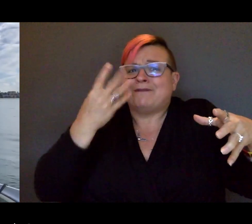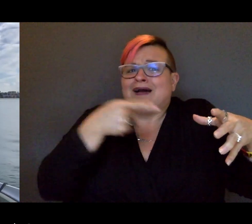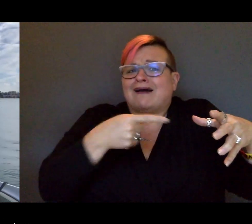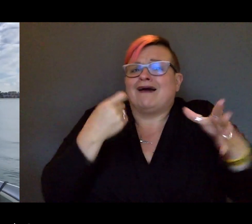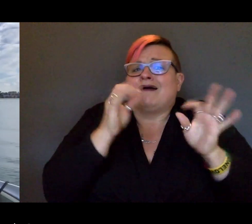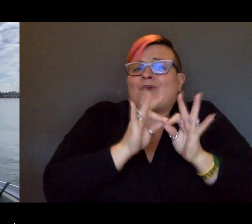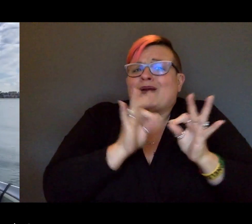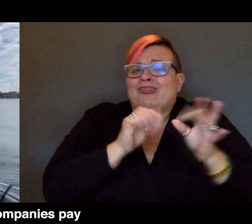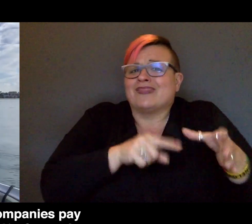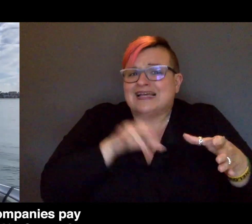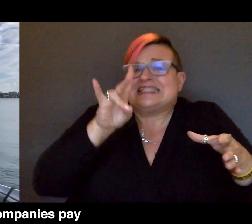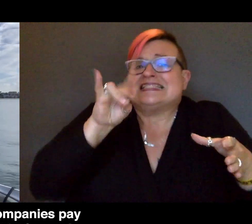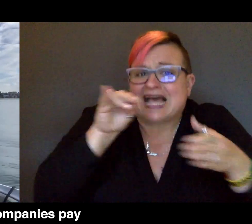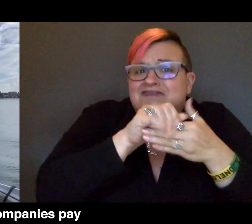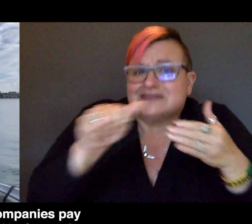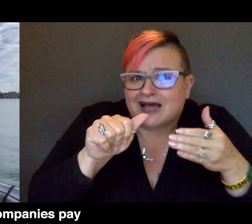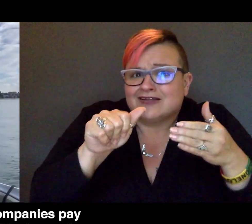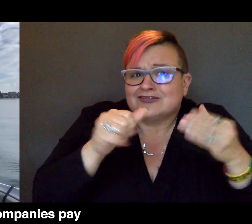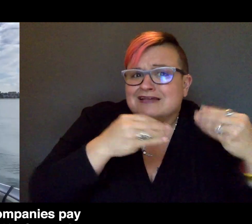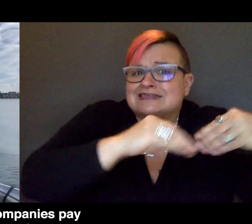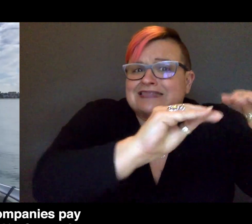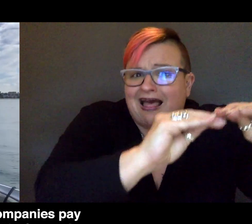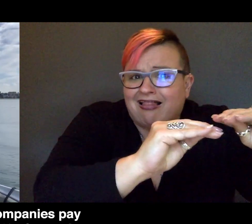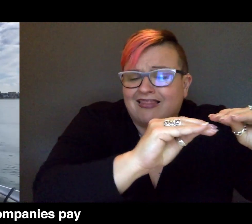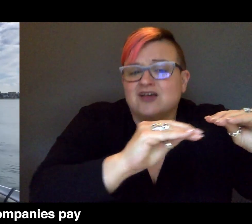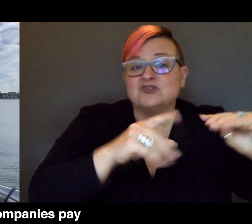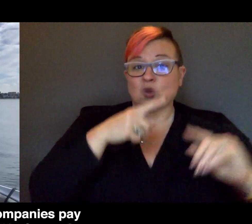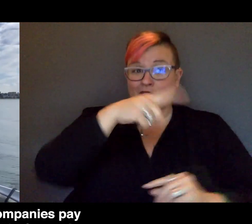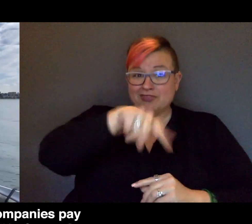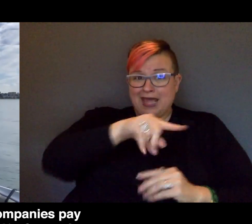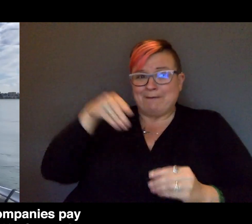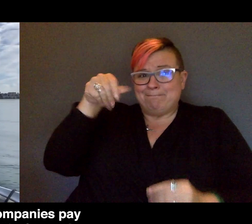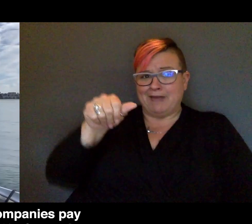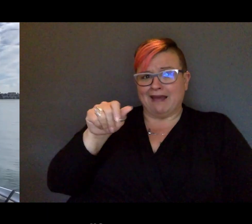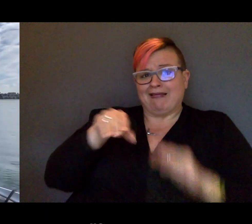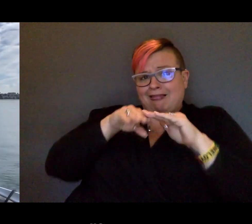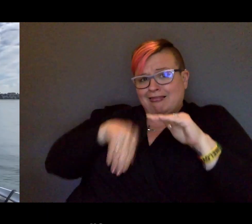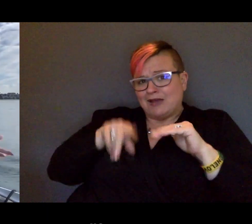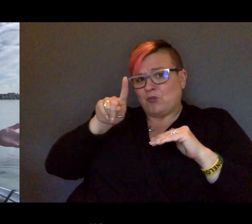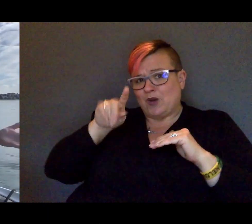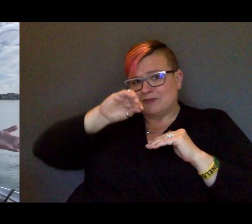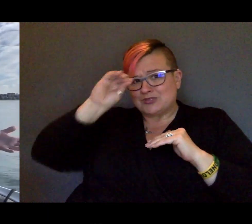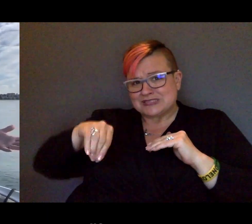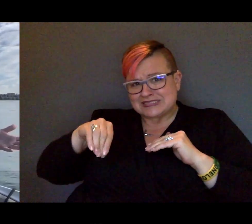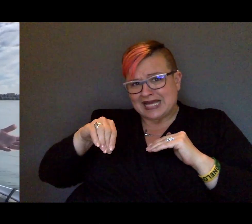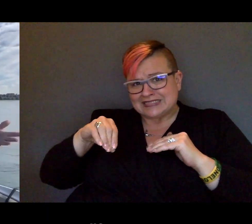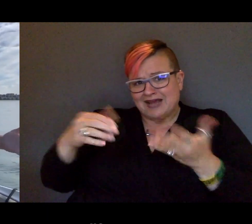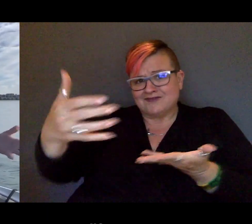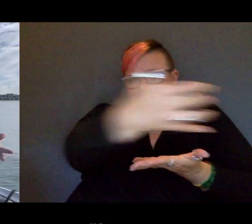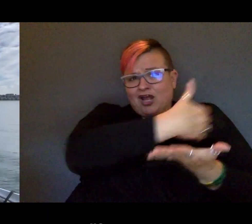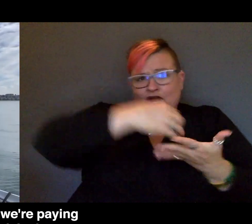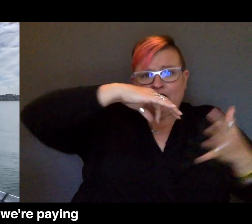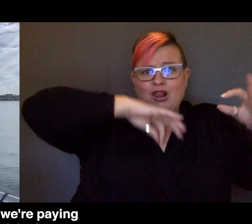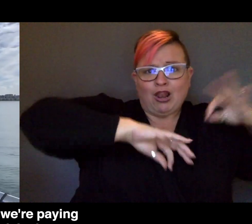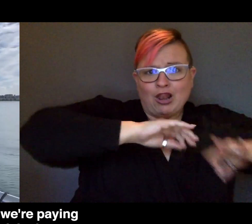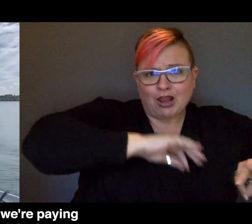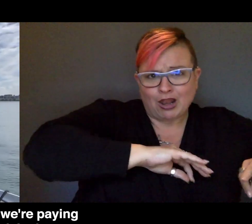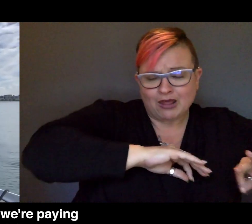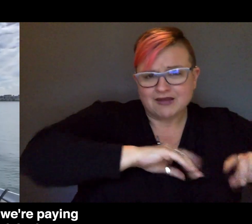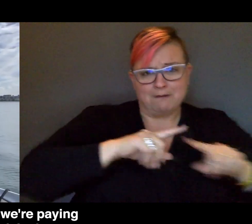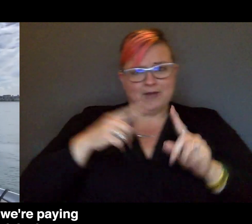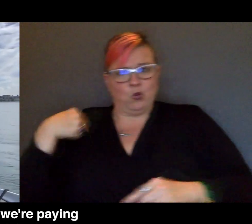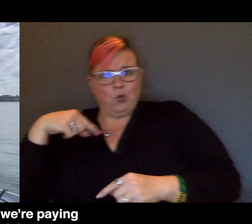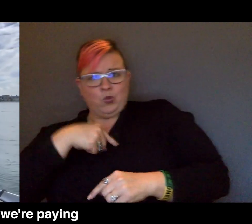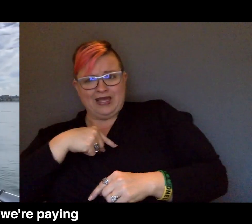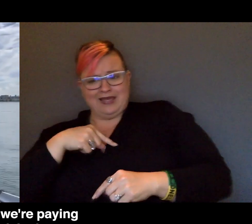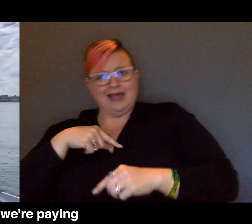About $70. So the oil companies pay less than 1% of gross. Does that make any sense at all? Meanwhile,